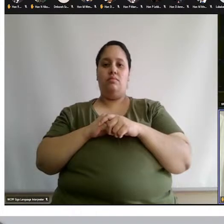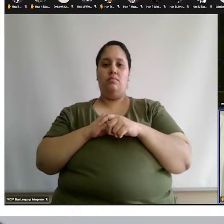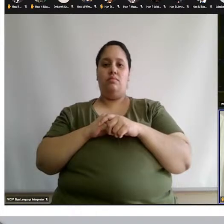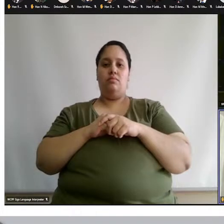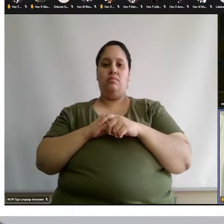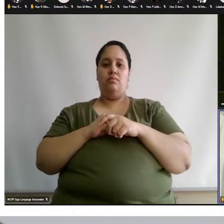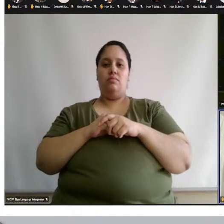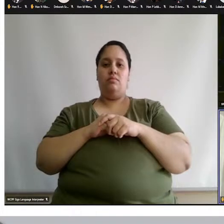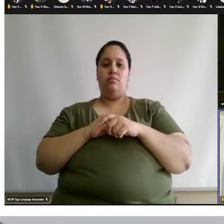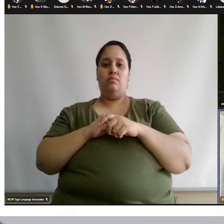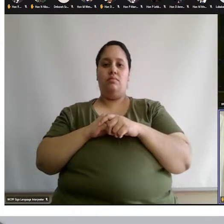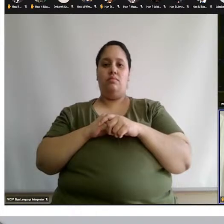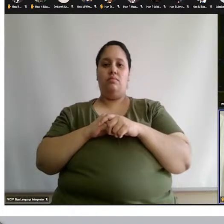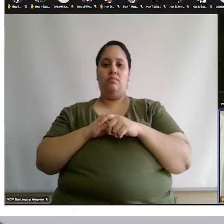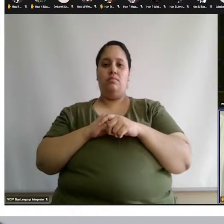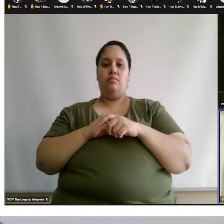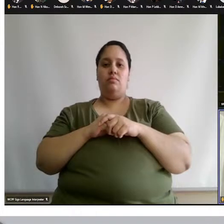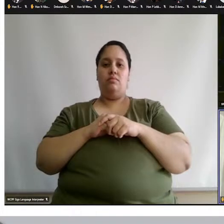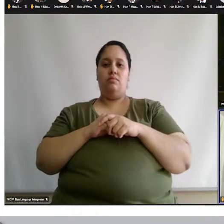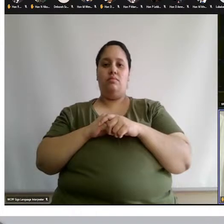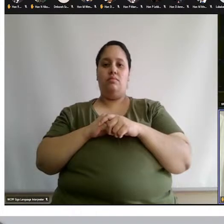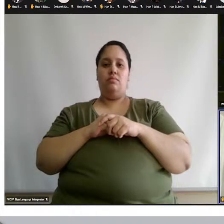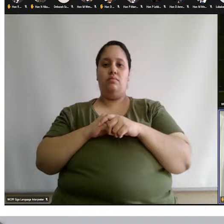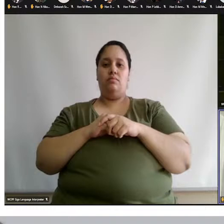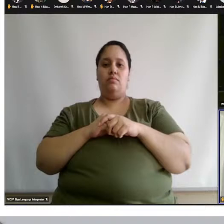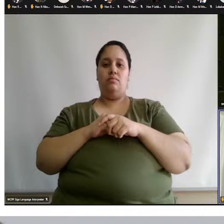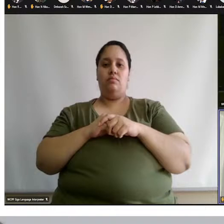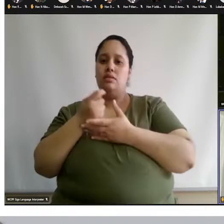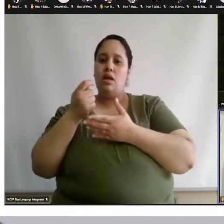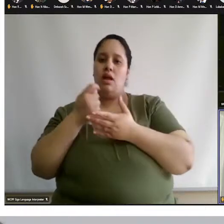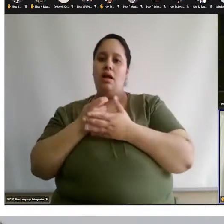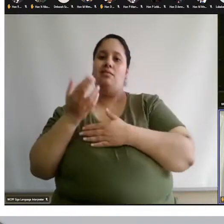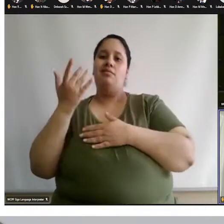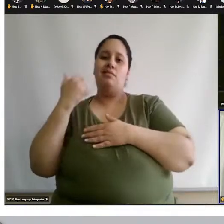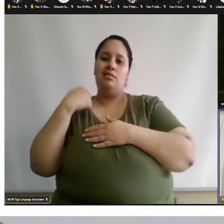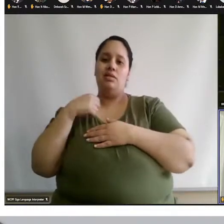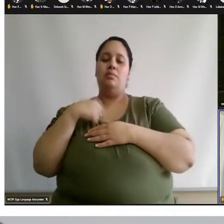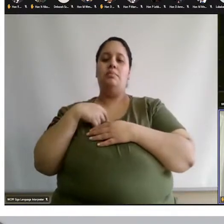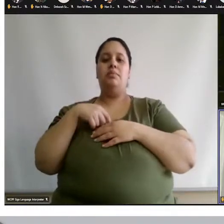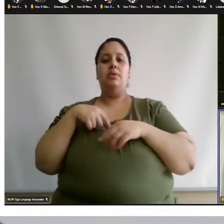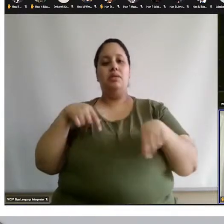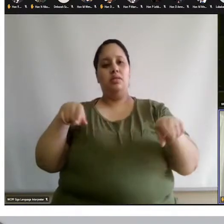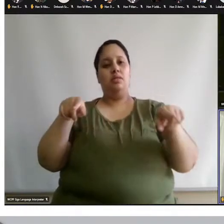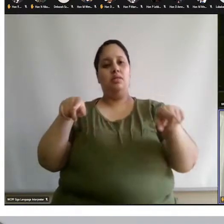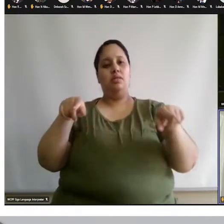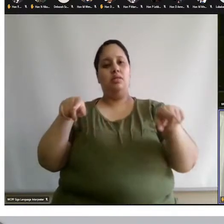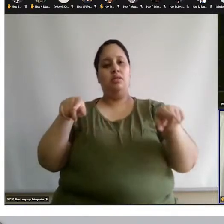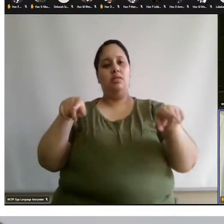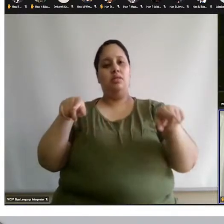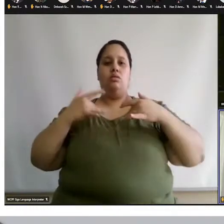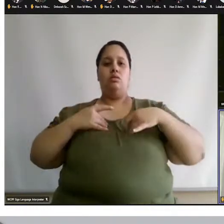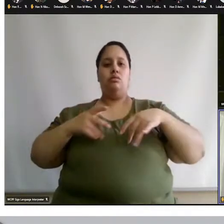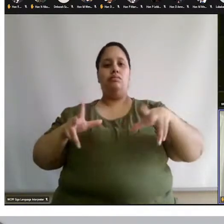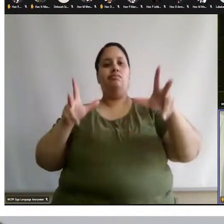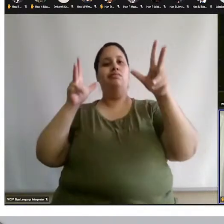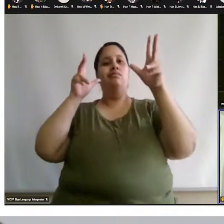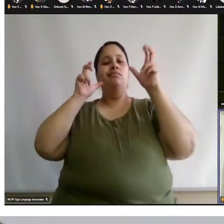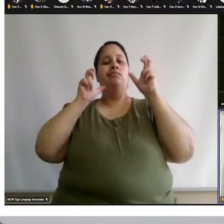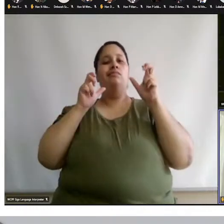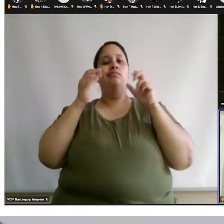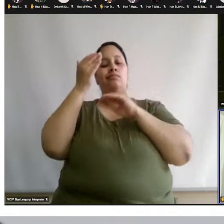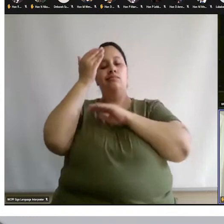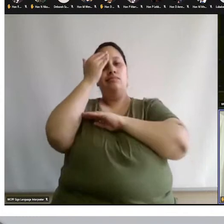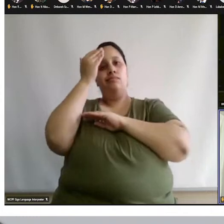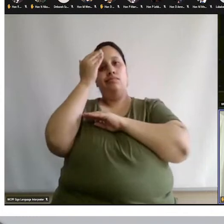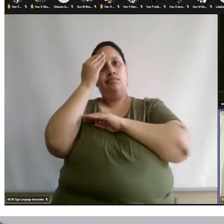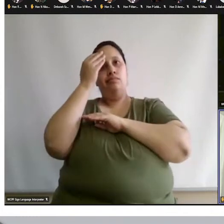hawkers selling fruit, vegetables. I can still hear their cries for lekker